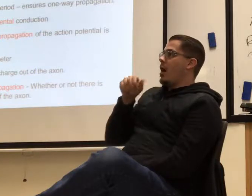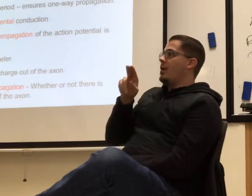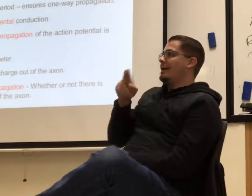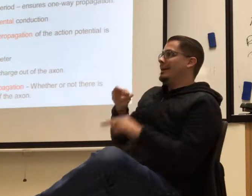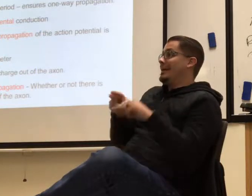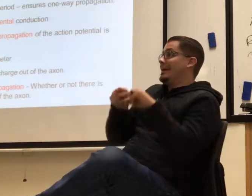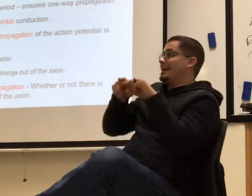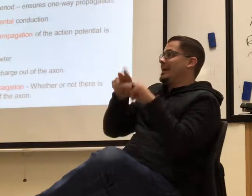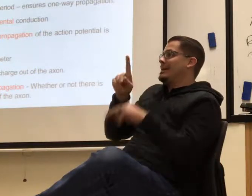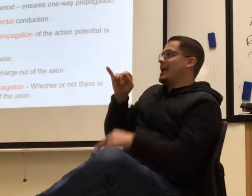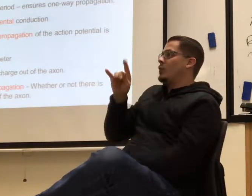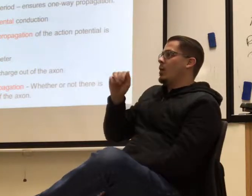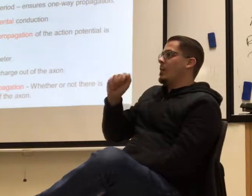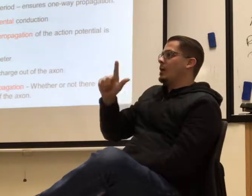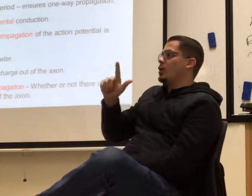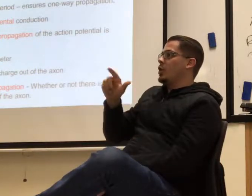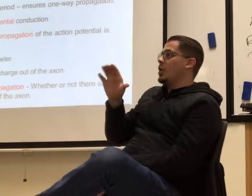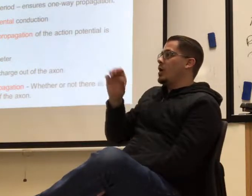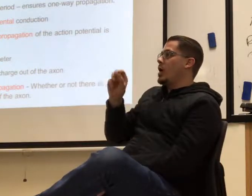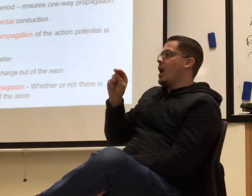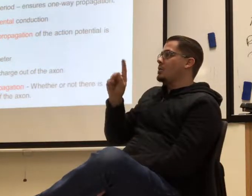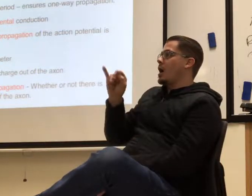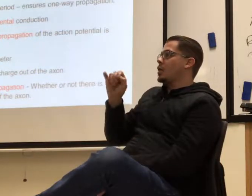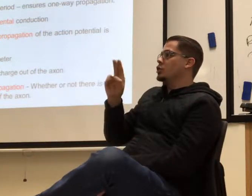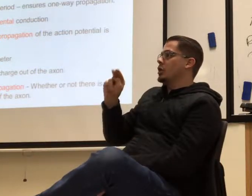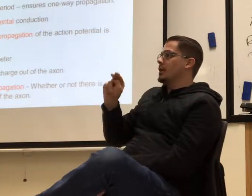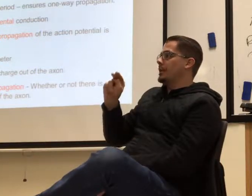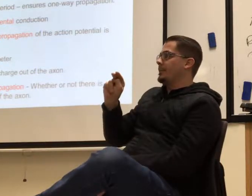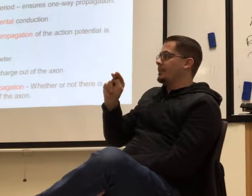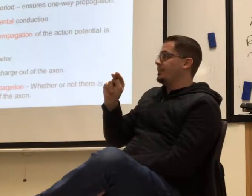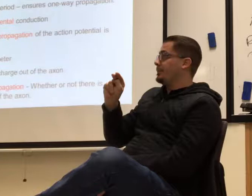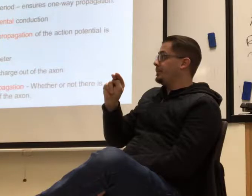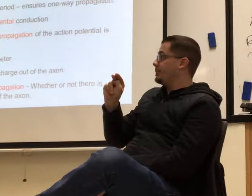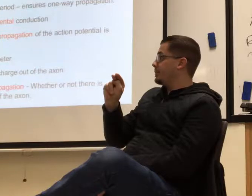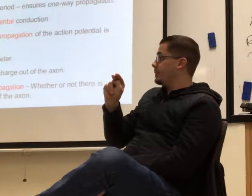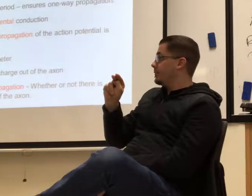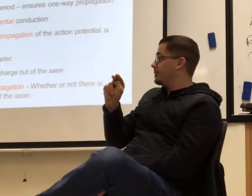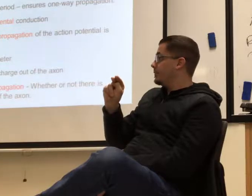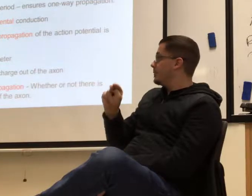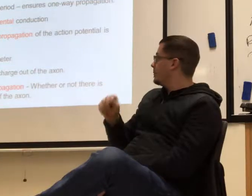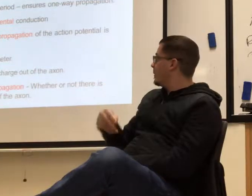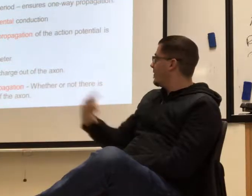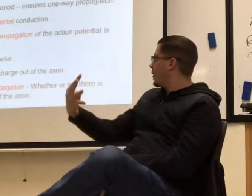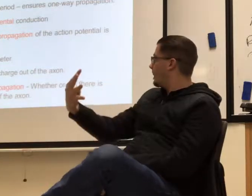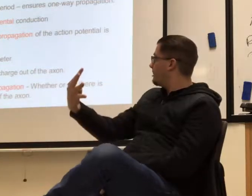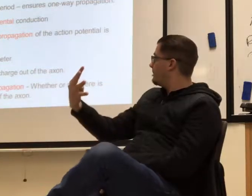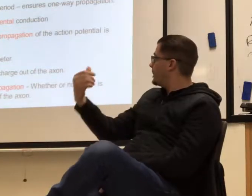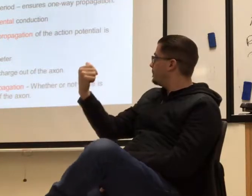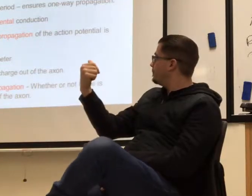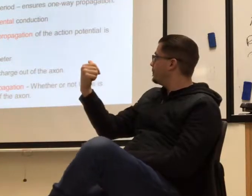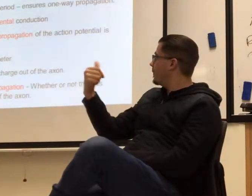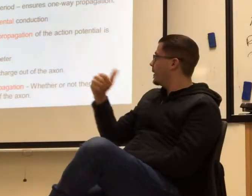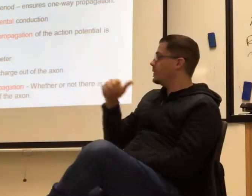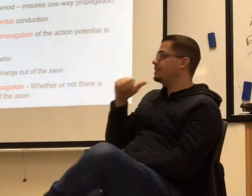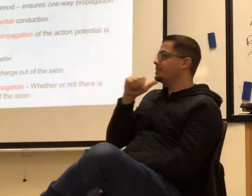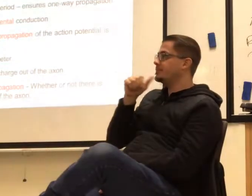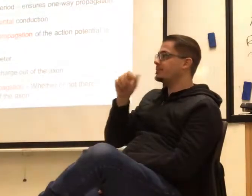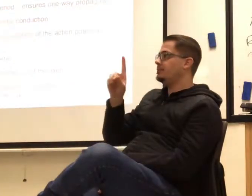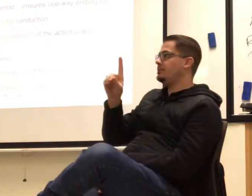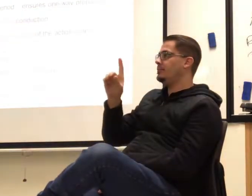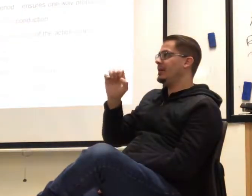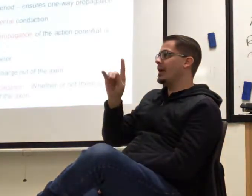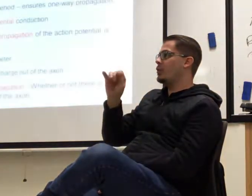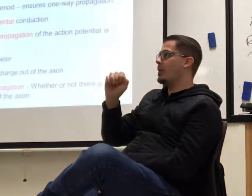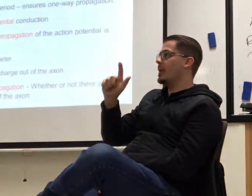non-decremental conduction. What that means is, as you get propagation of the action potential and you